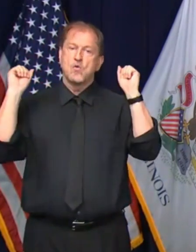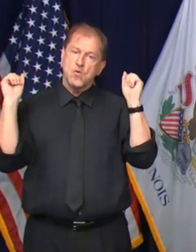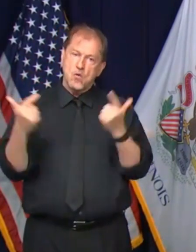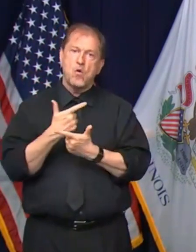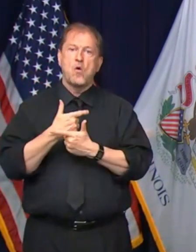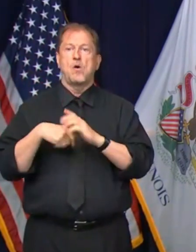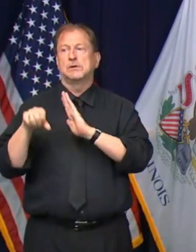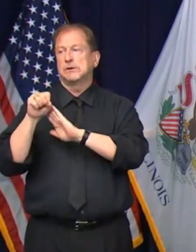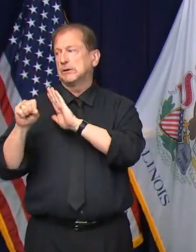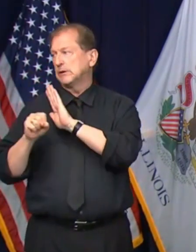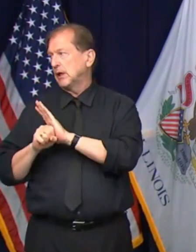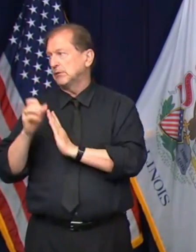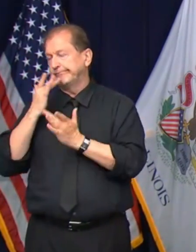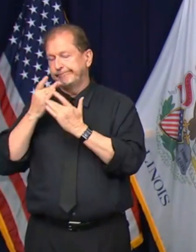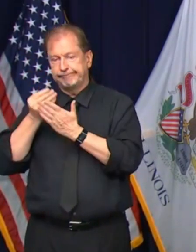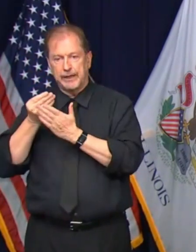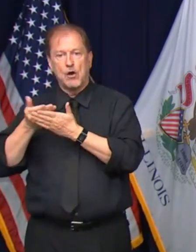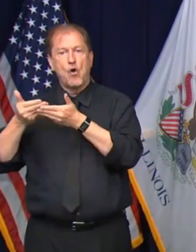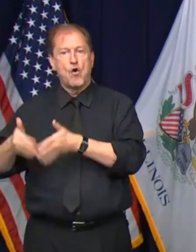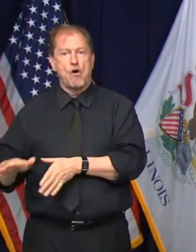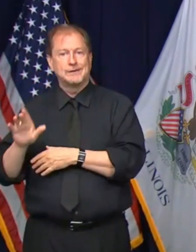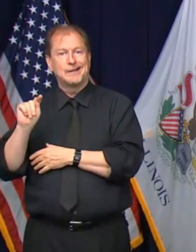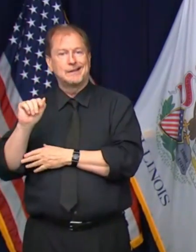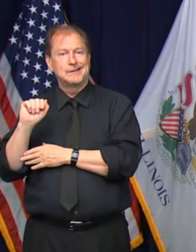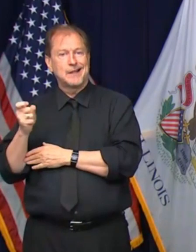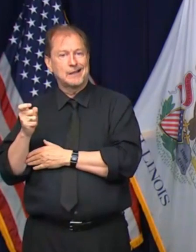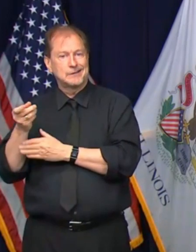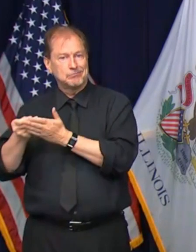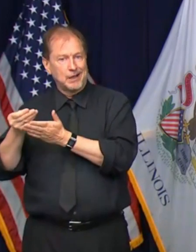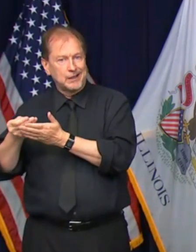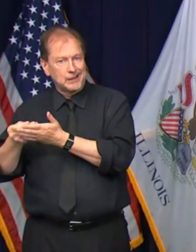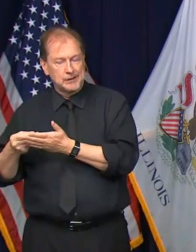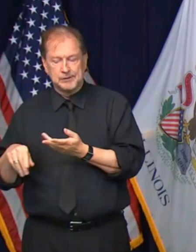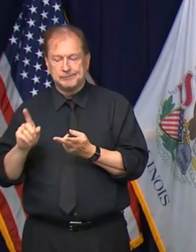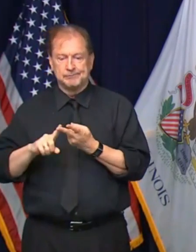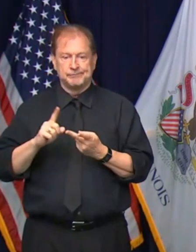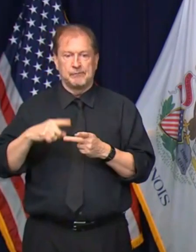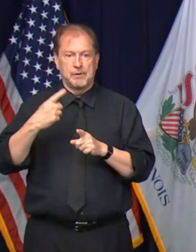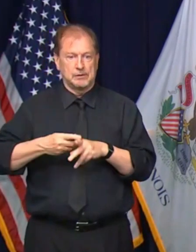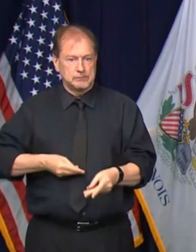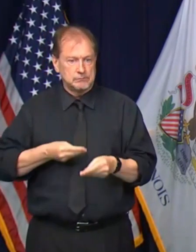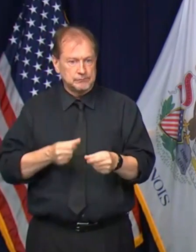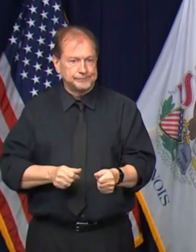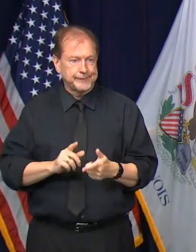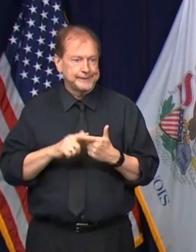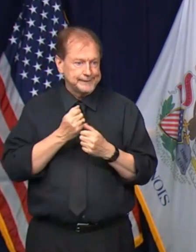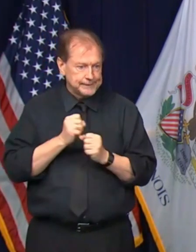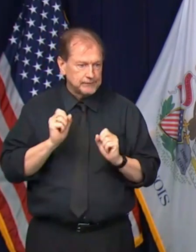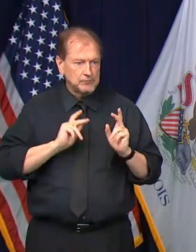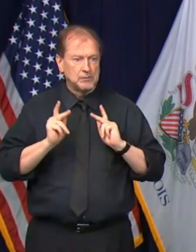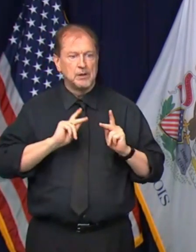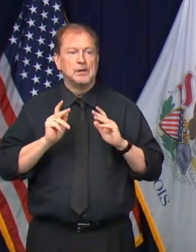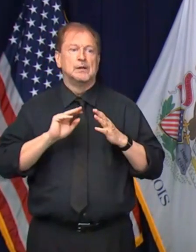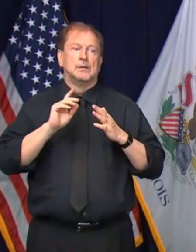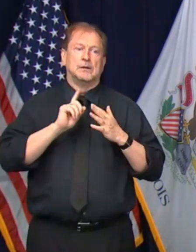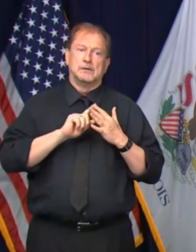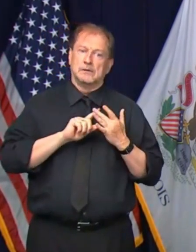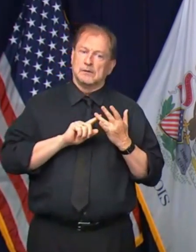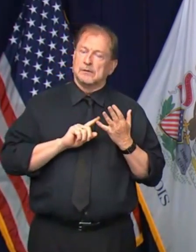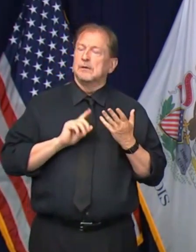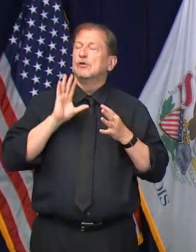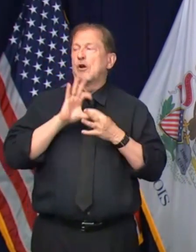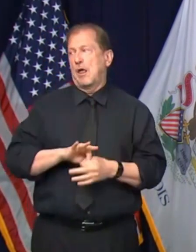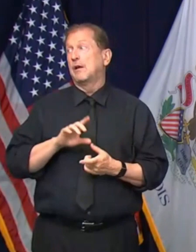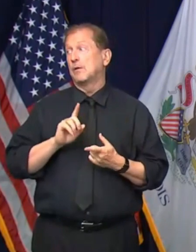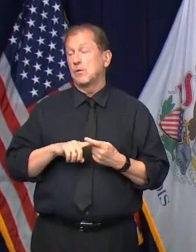lost tax revenue and had increased expenditures that are related to COVID,